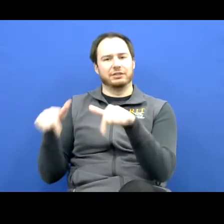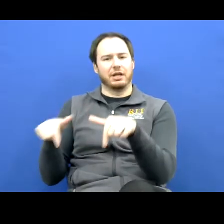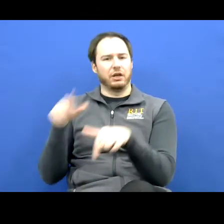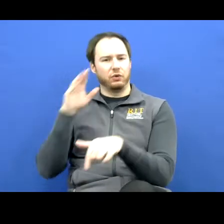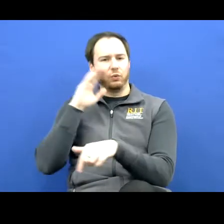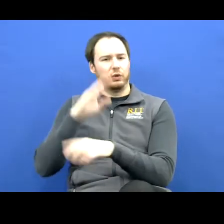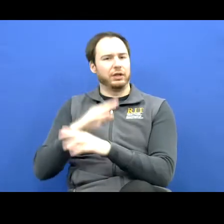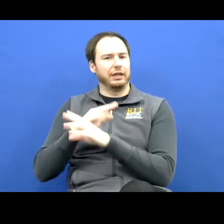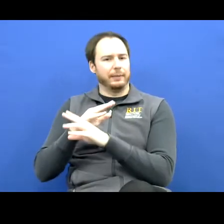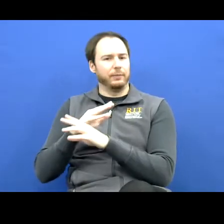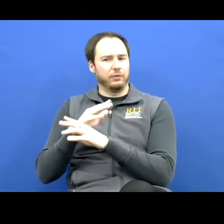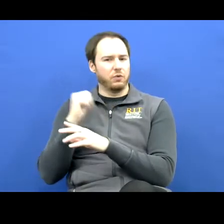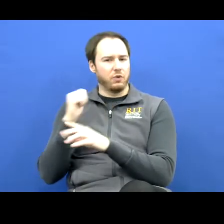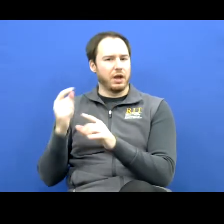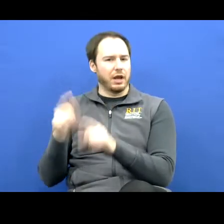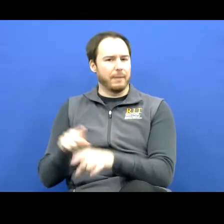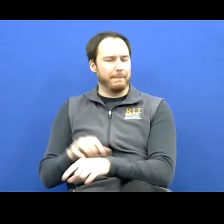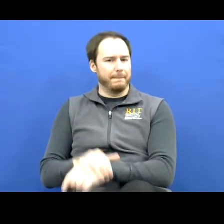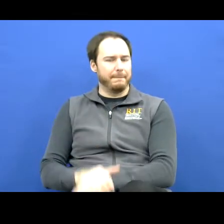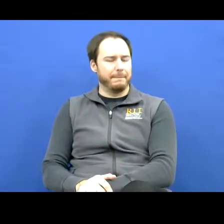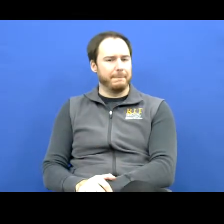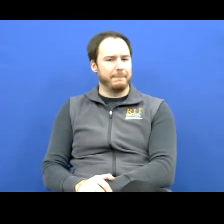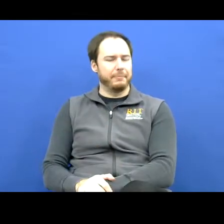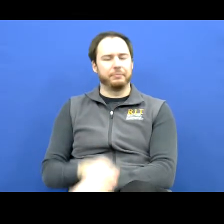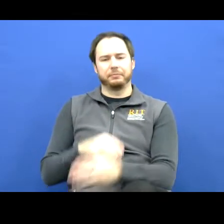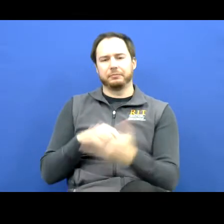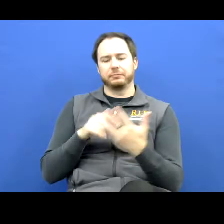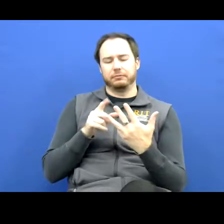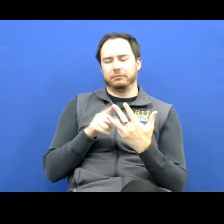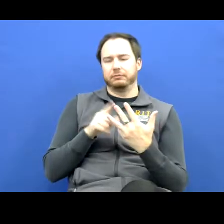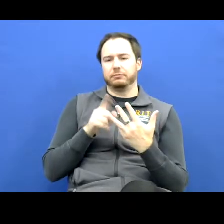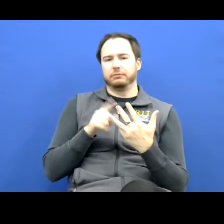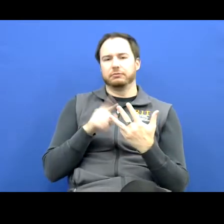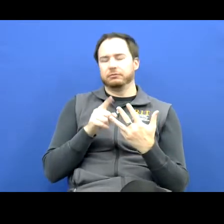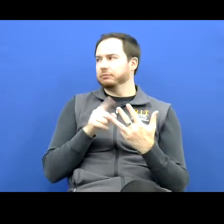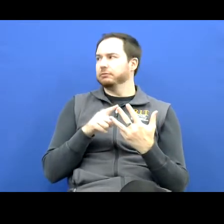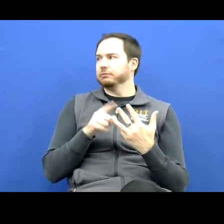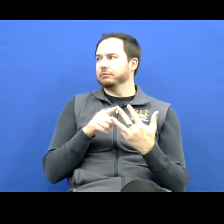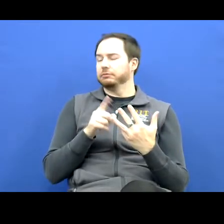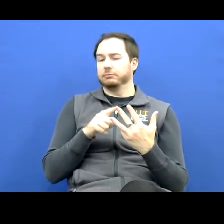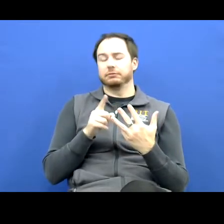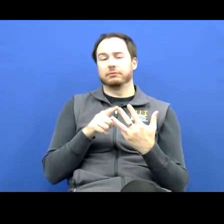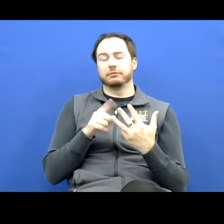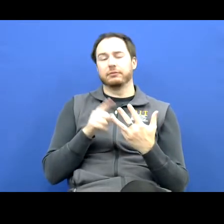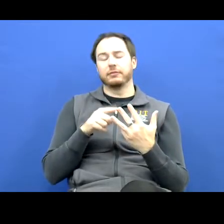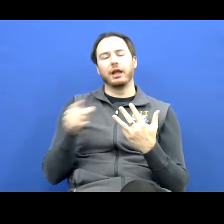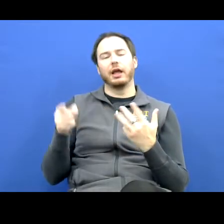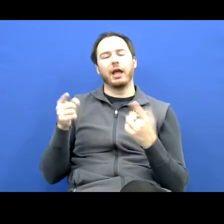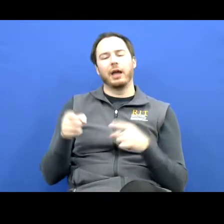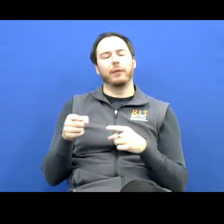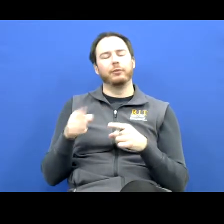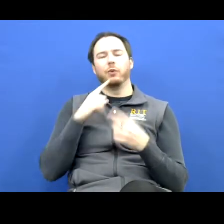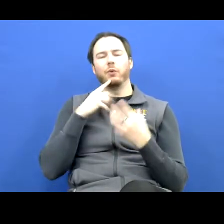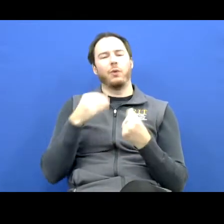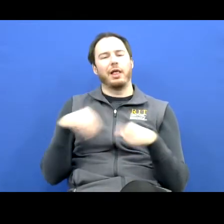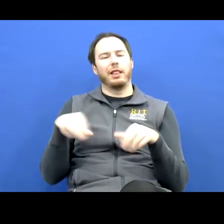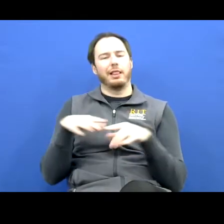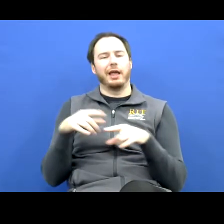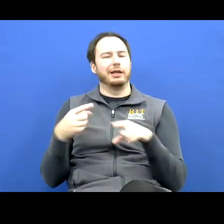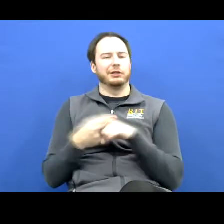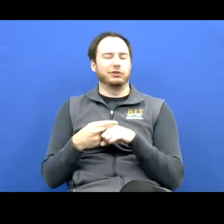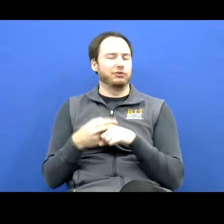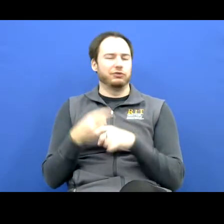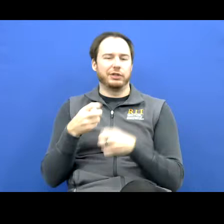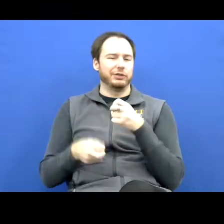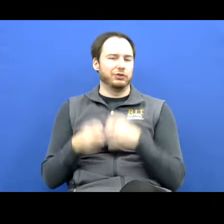would keep that from happening likely. Yeah, so that one, you run into wetland issues. That's the big